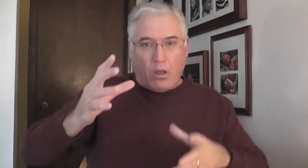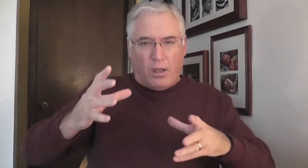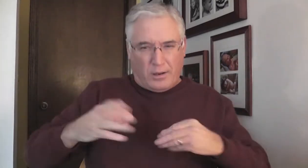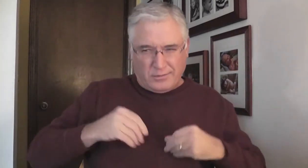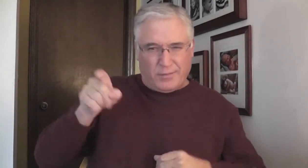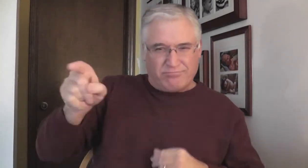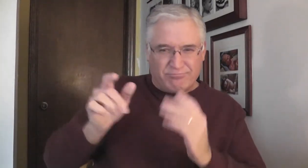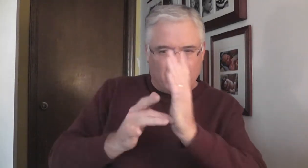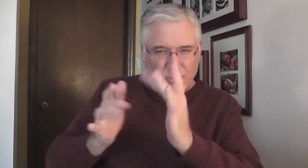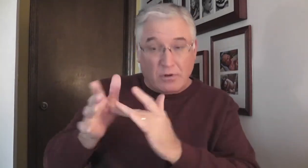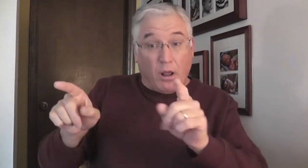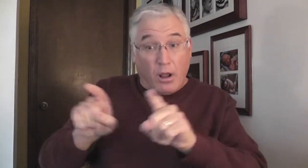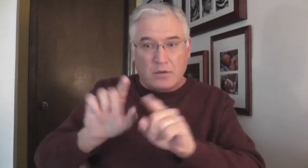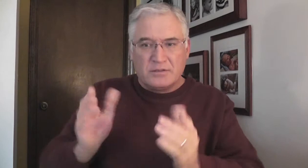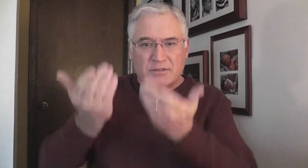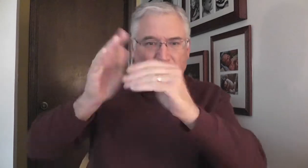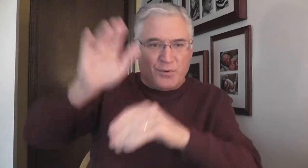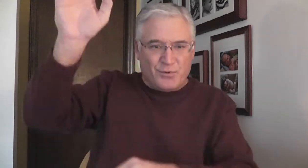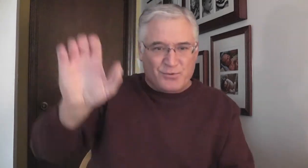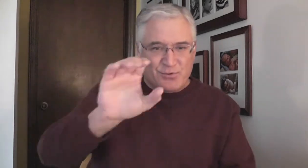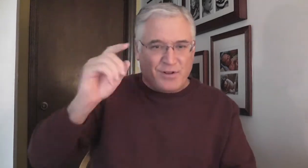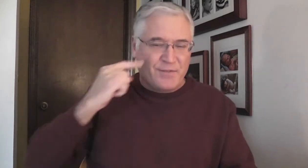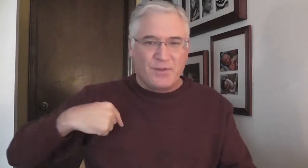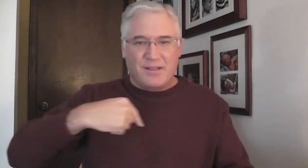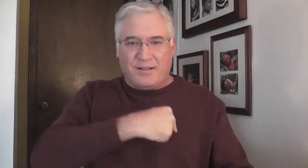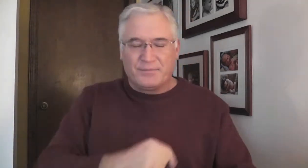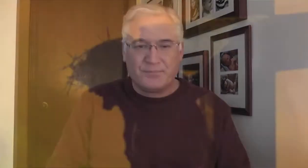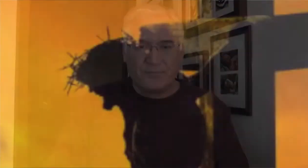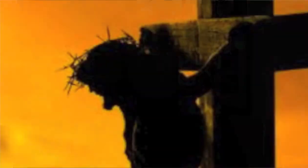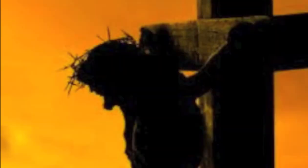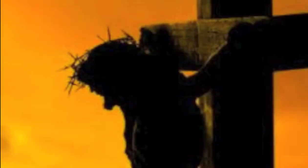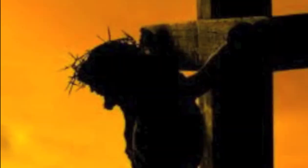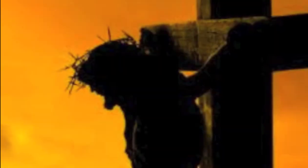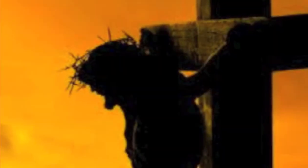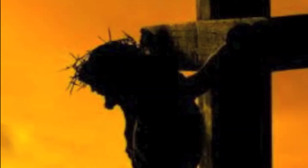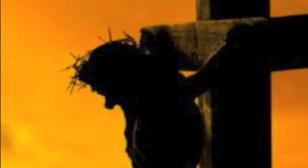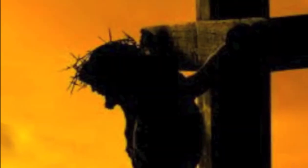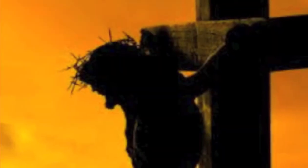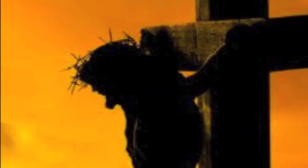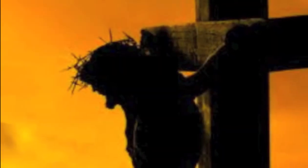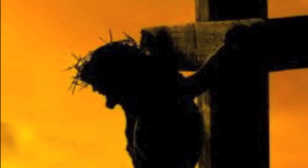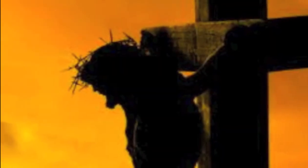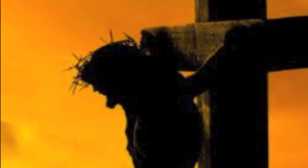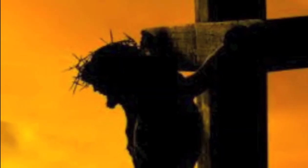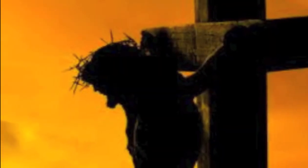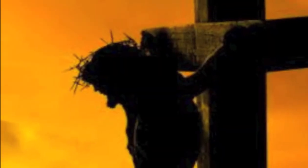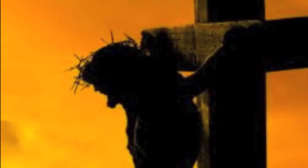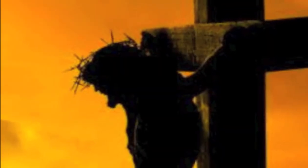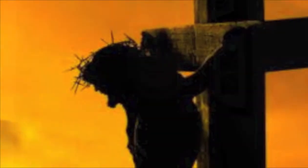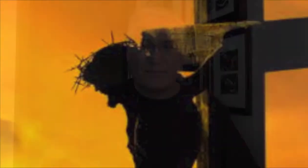and he is worthy to it. We are accepted by Jesus through the blood on the cross.